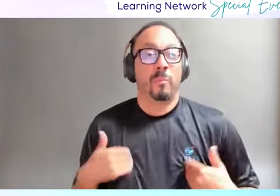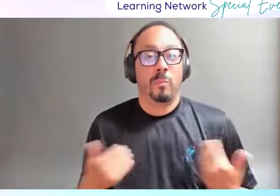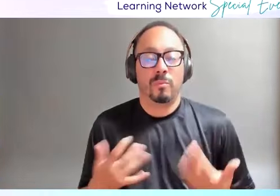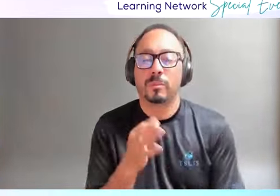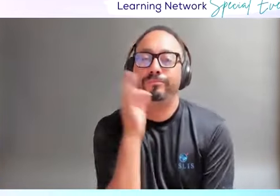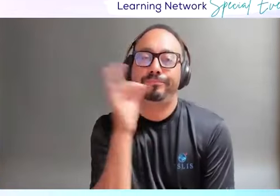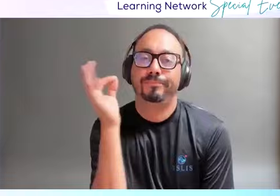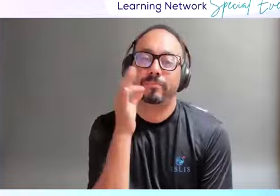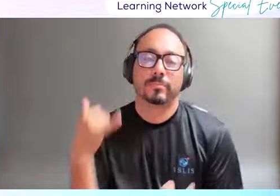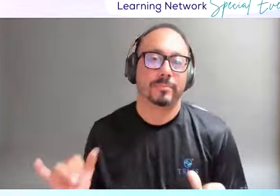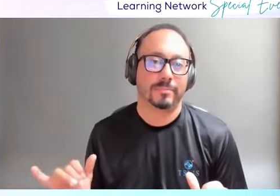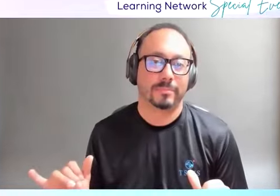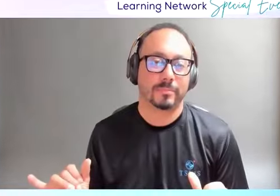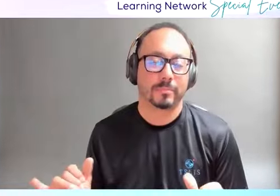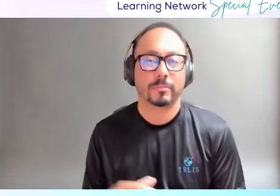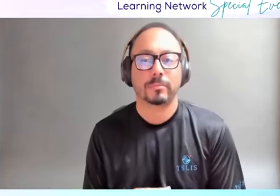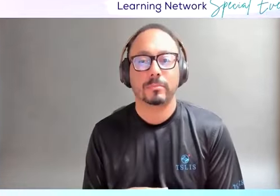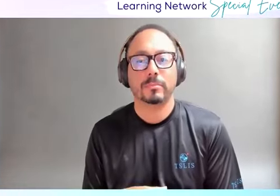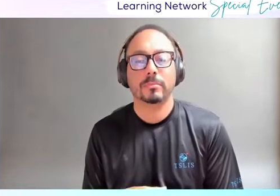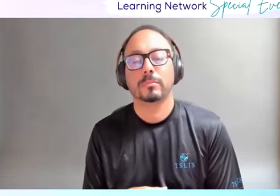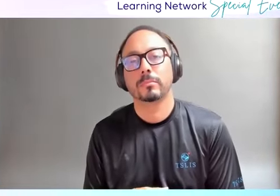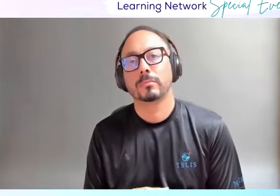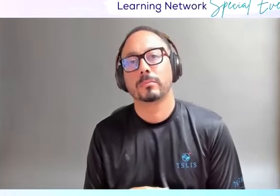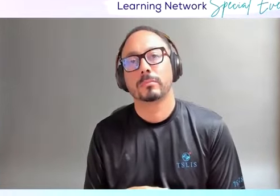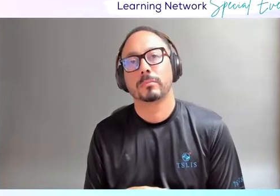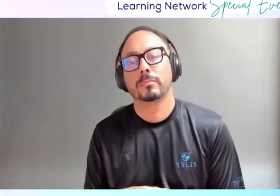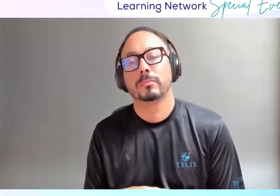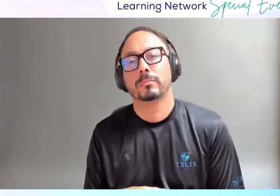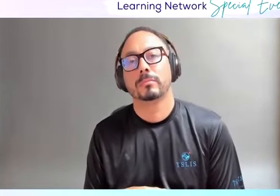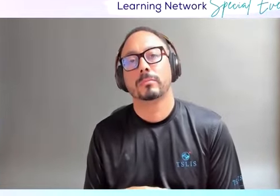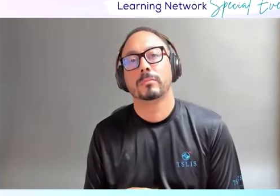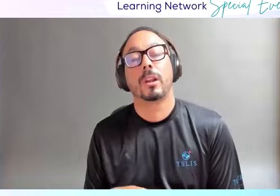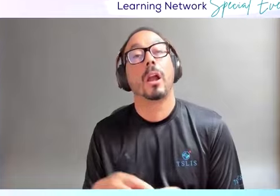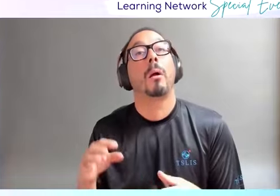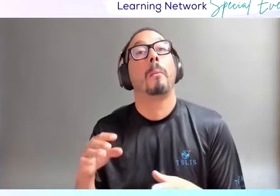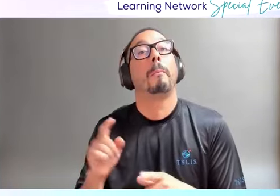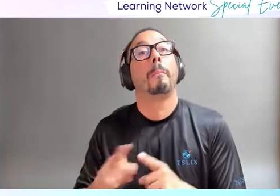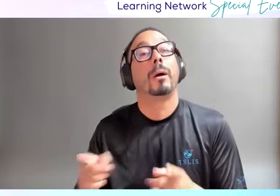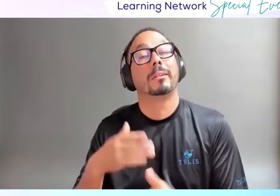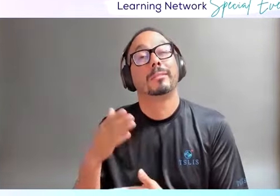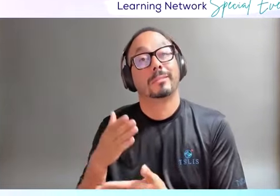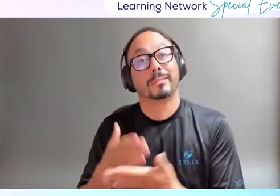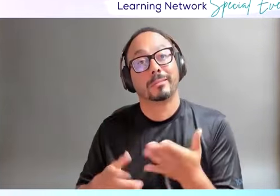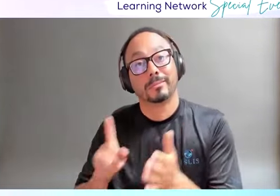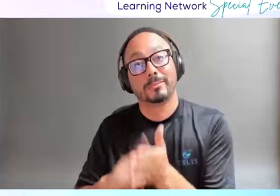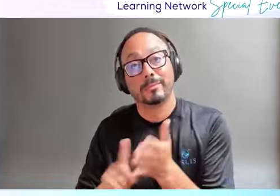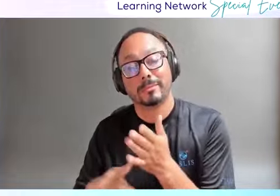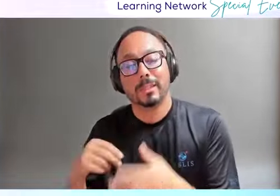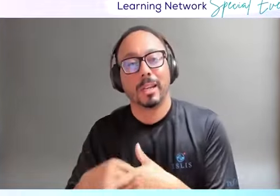The dynamics around cannabis, there have been some bits of research on in Canada and elsewhere about how